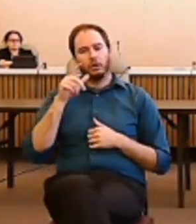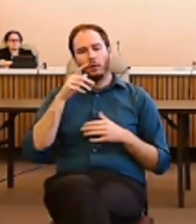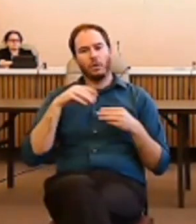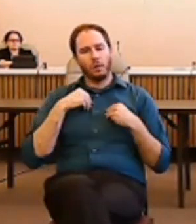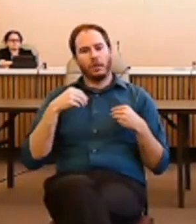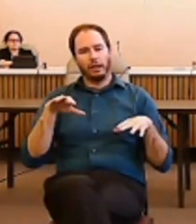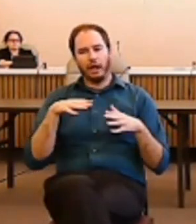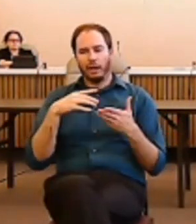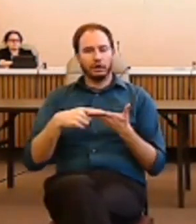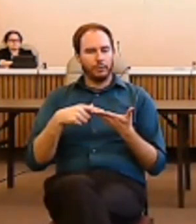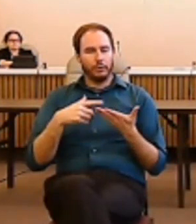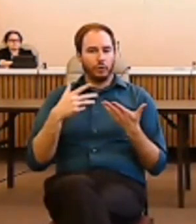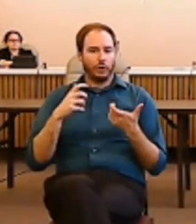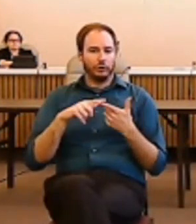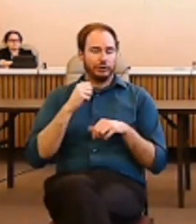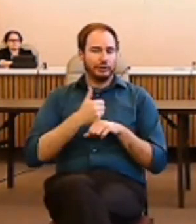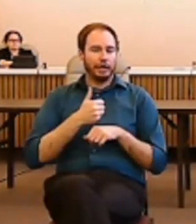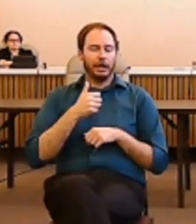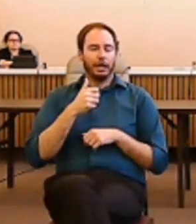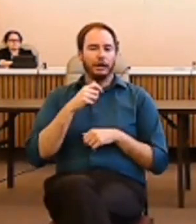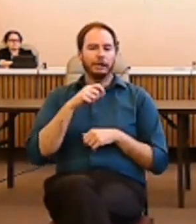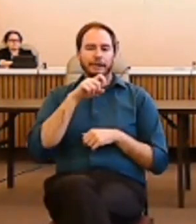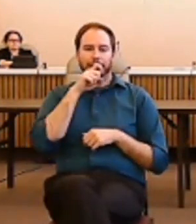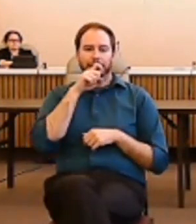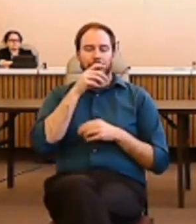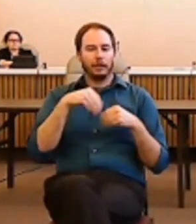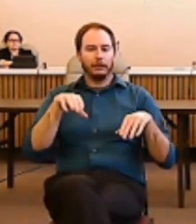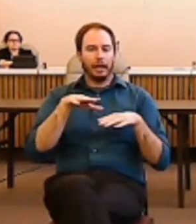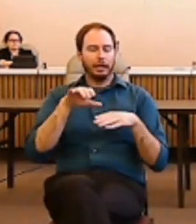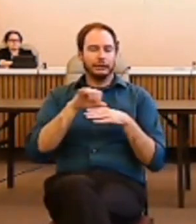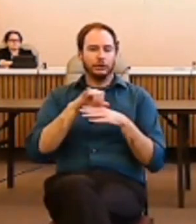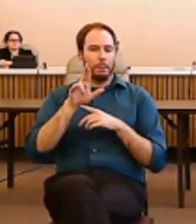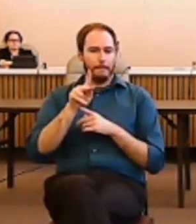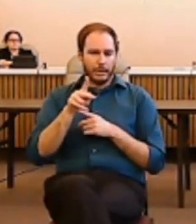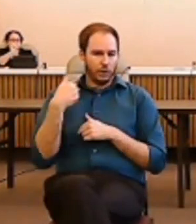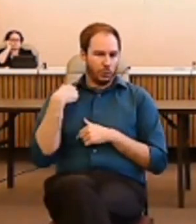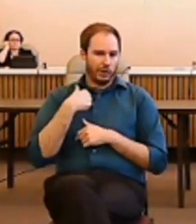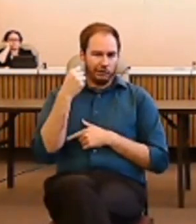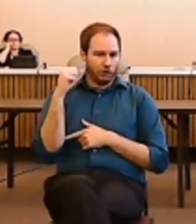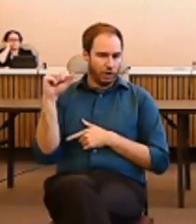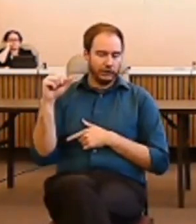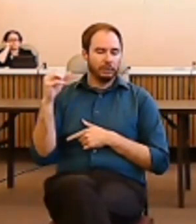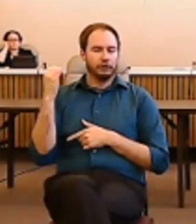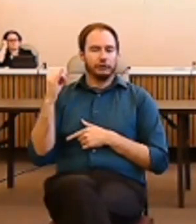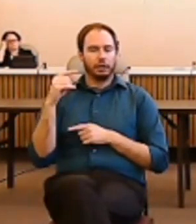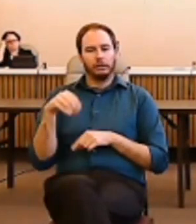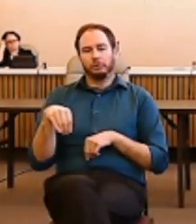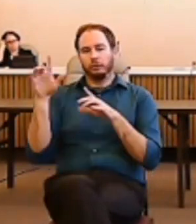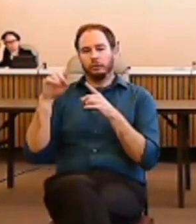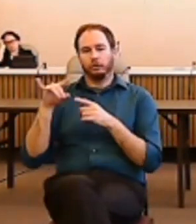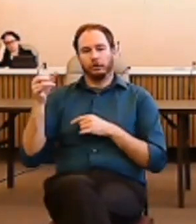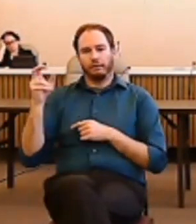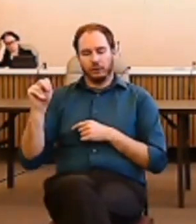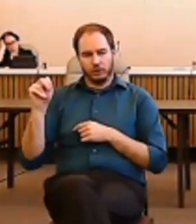about Eagles Landing Industrial Park, which we all balked against, and that is now on Jefferson